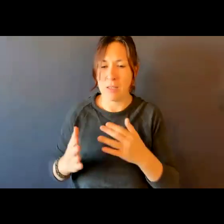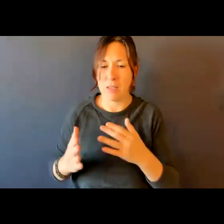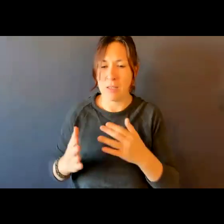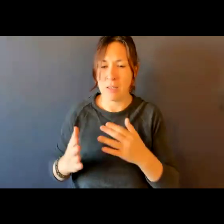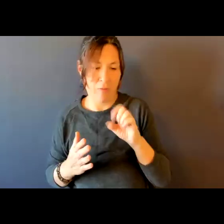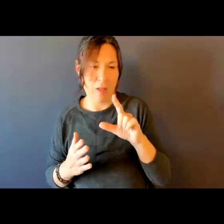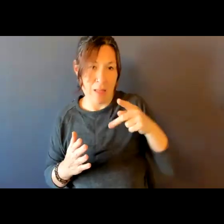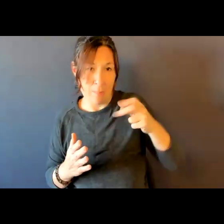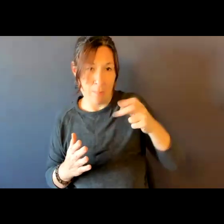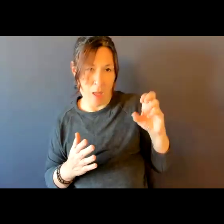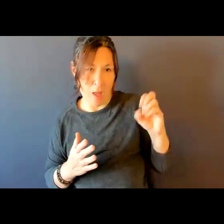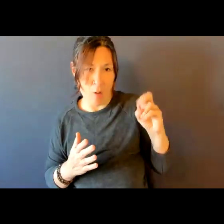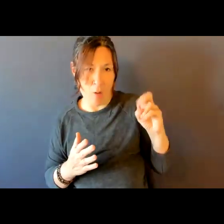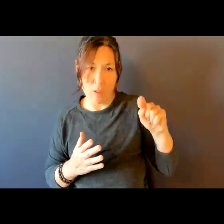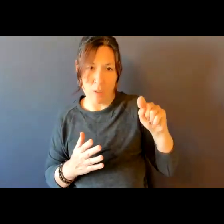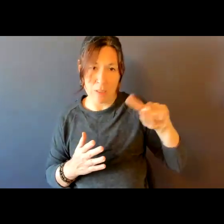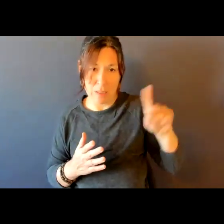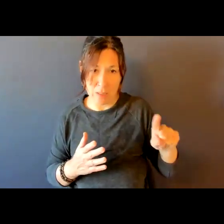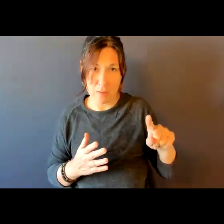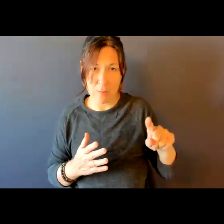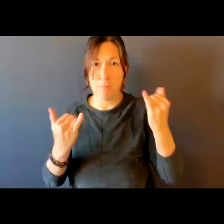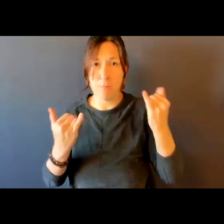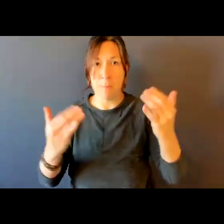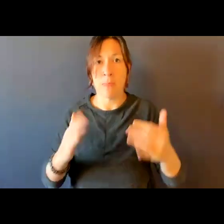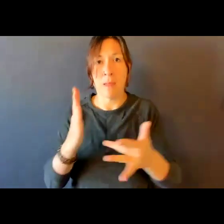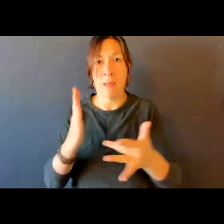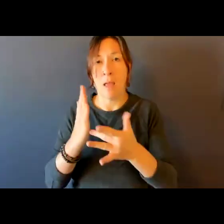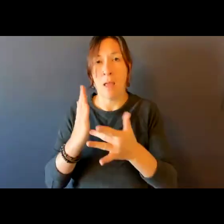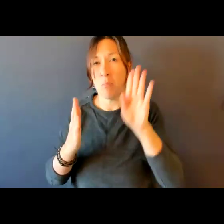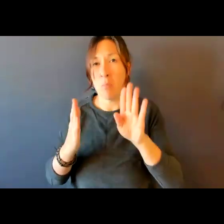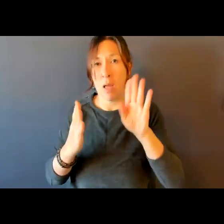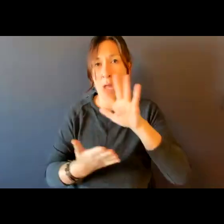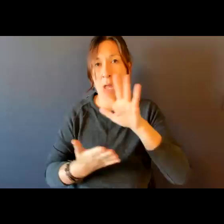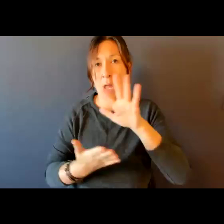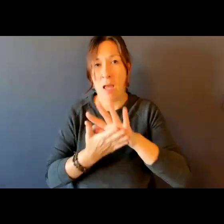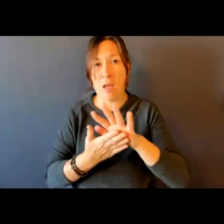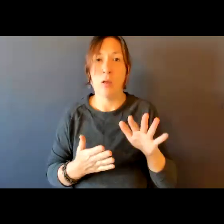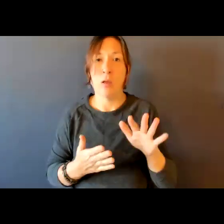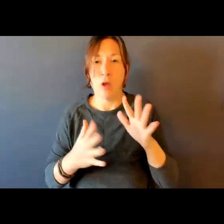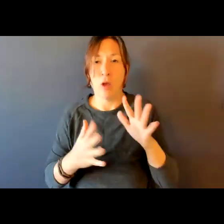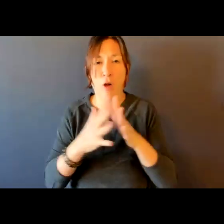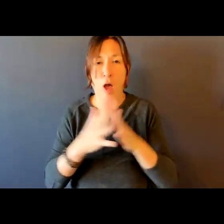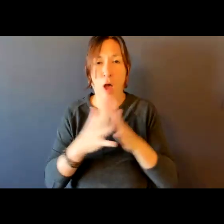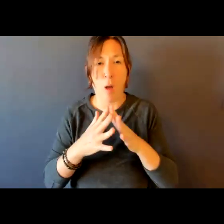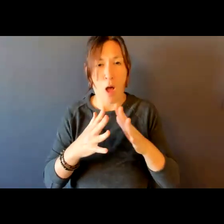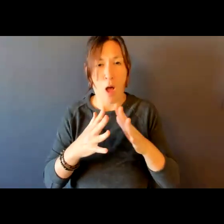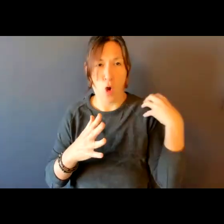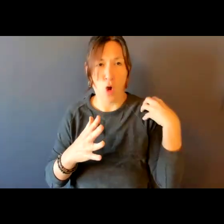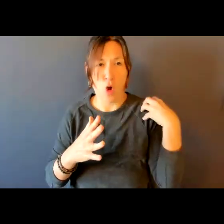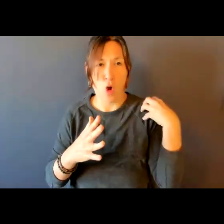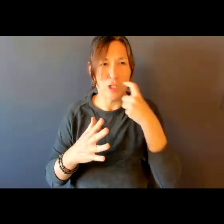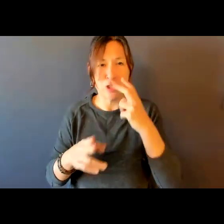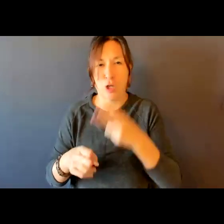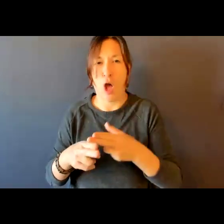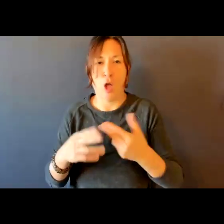Next, Tech Boston Academy football coach Raul Brown was recently named the New England Patriots Coach of